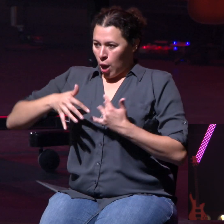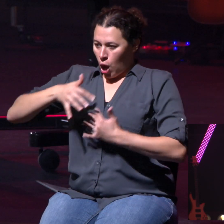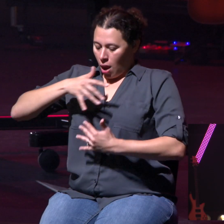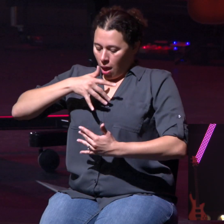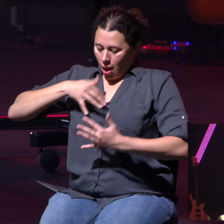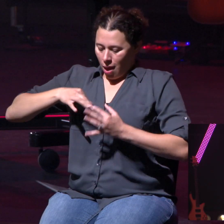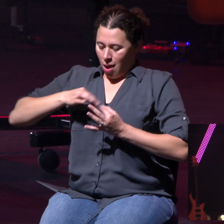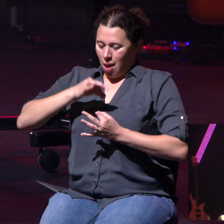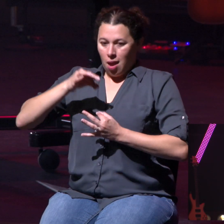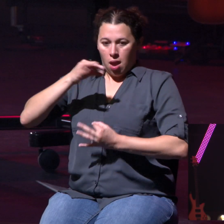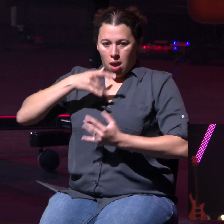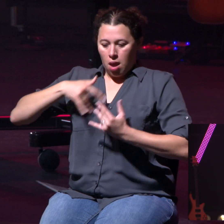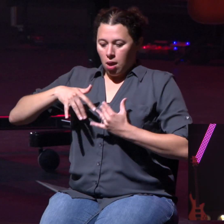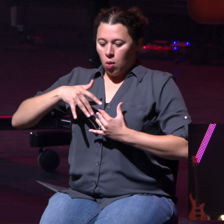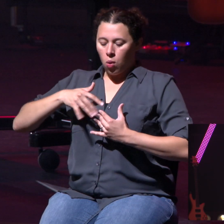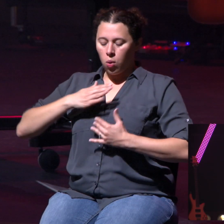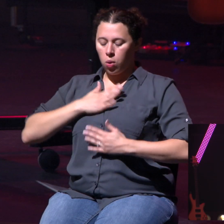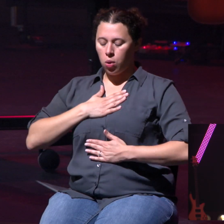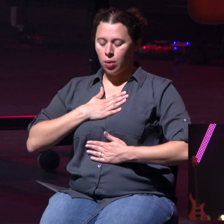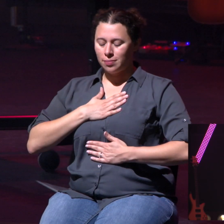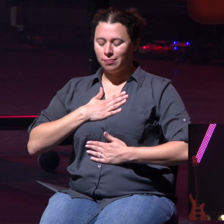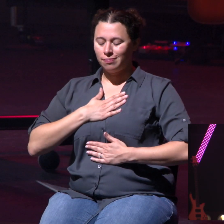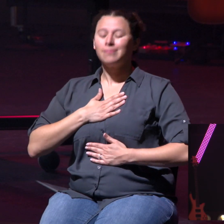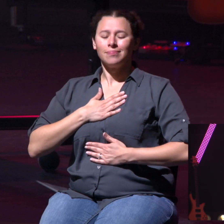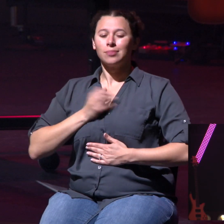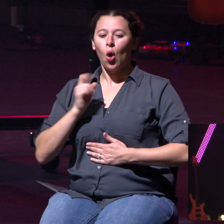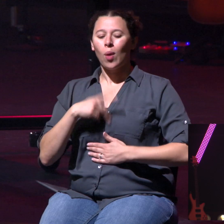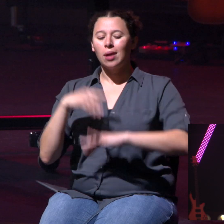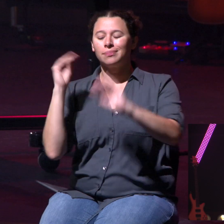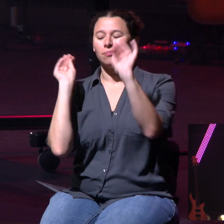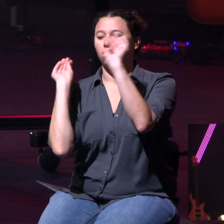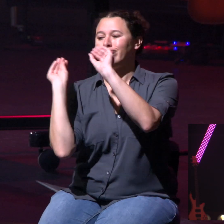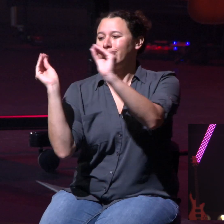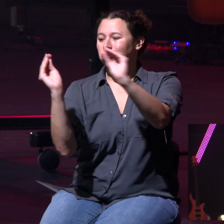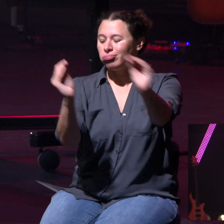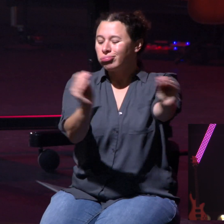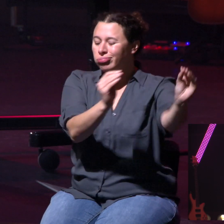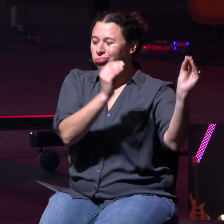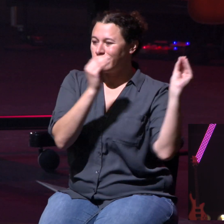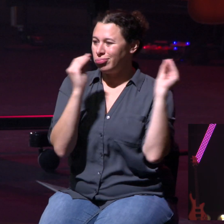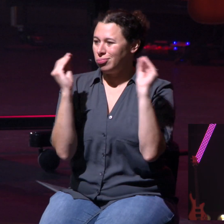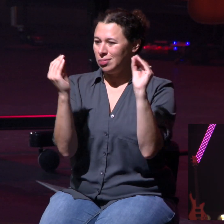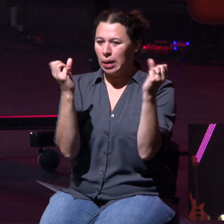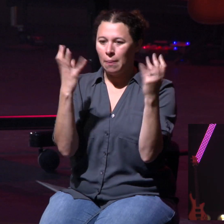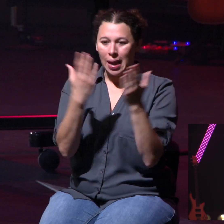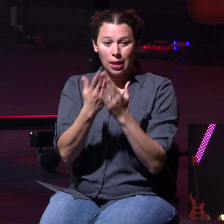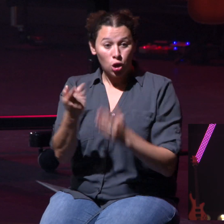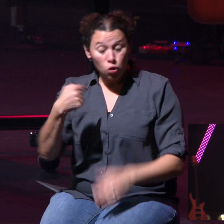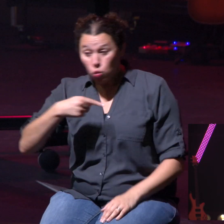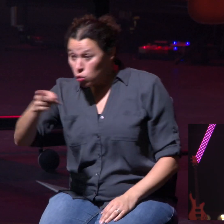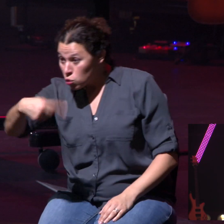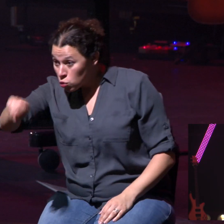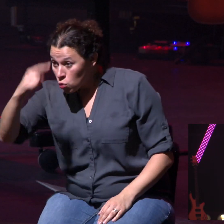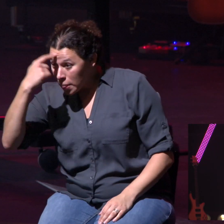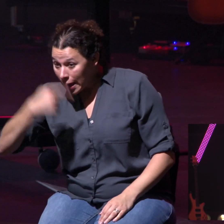he began to teach them many things. Many, many things he began to teach them. You think I teach long. Jesus, what we find out in this passage is